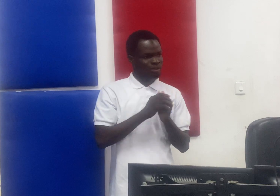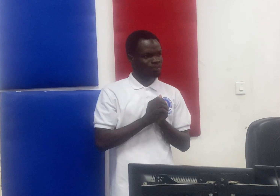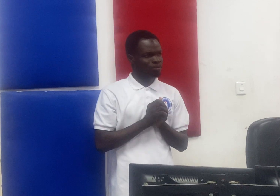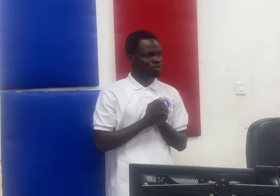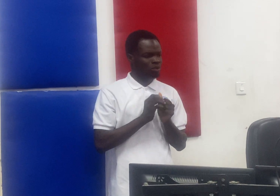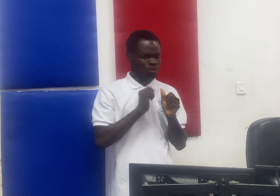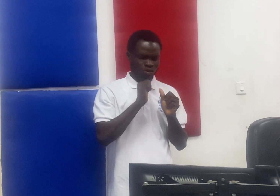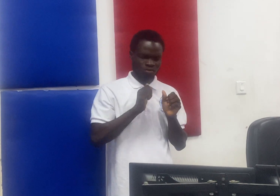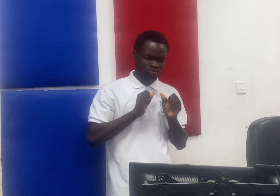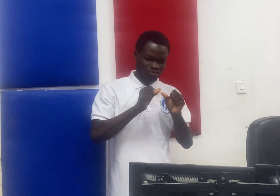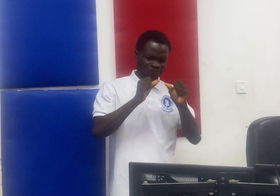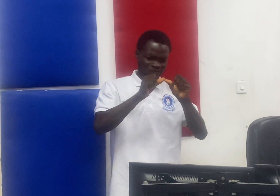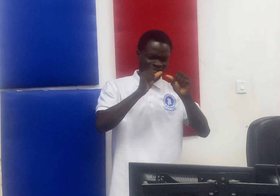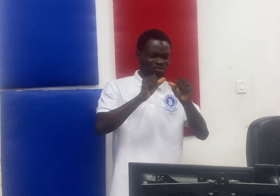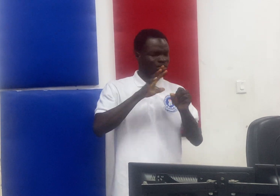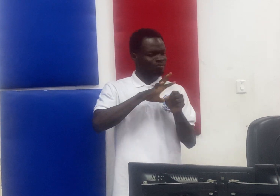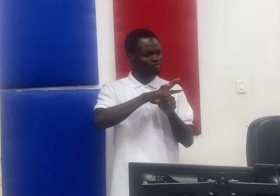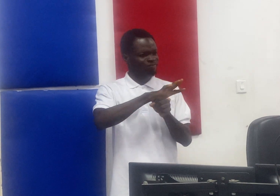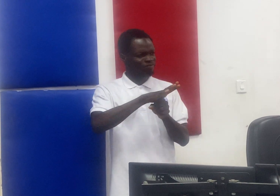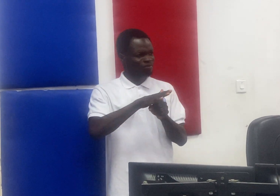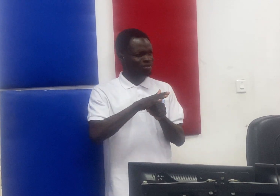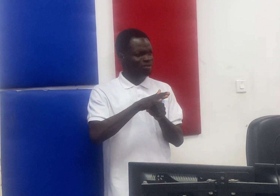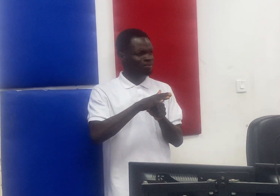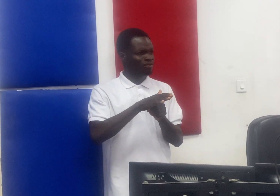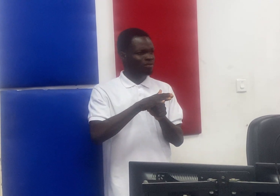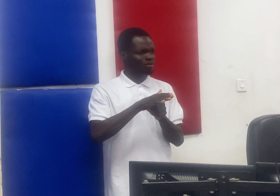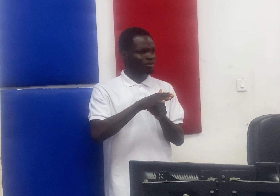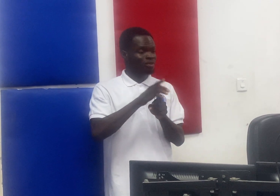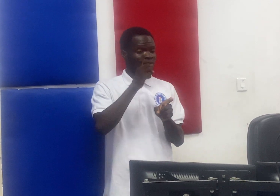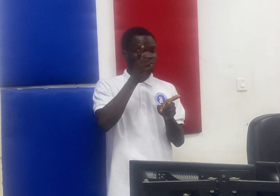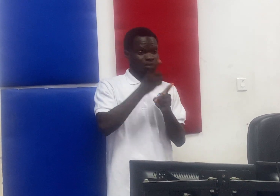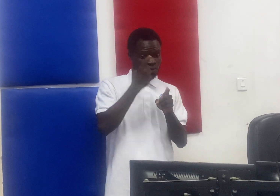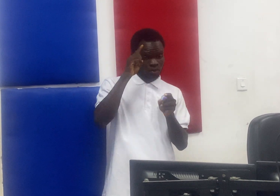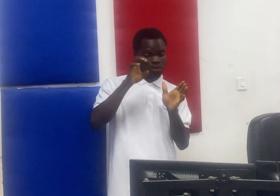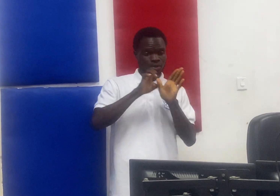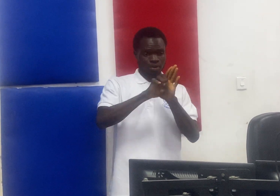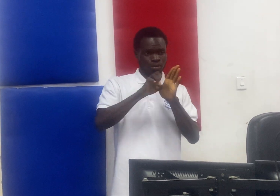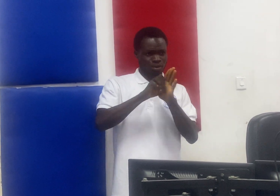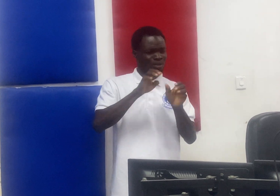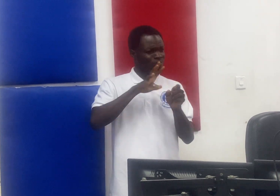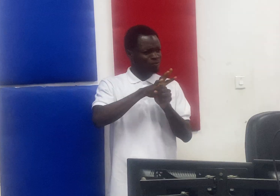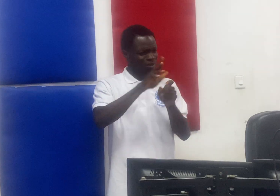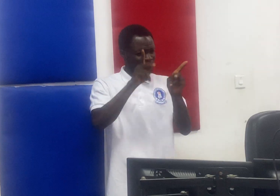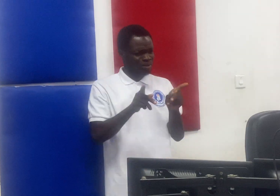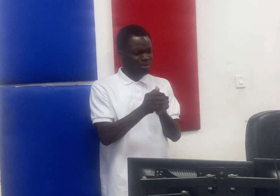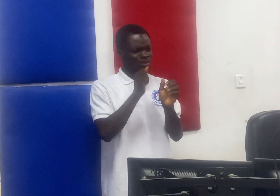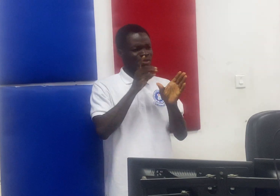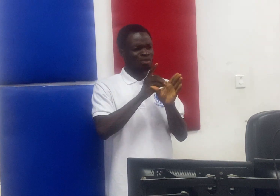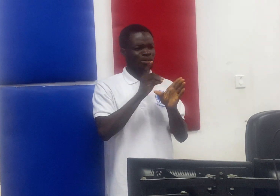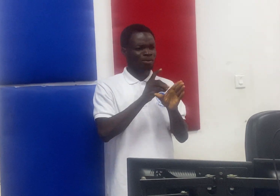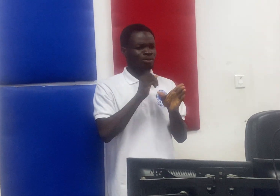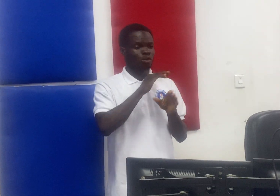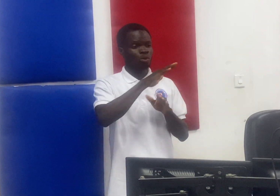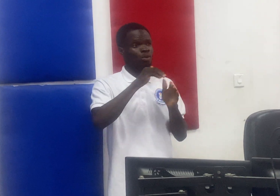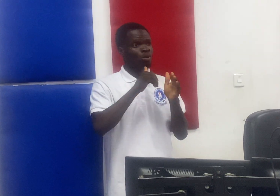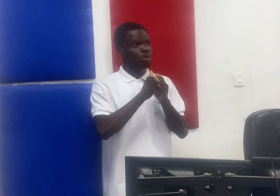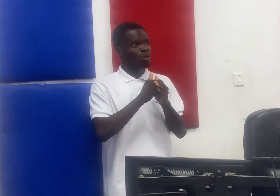will affect him, not, I'm citing him as an example. It affects persons with disability because of what people think about